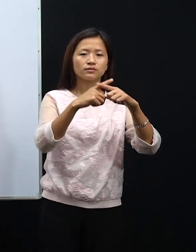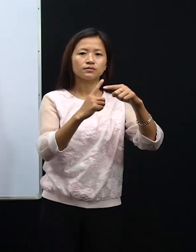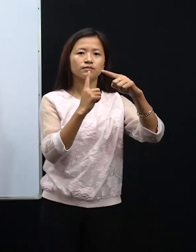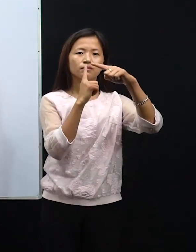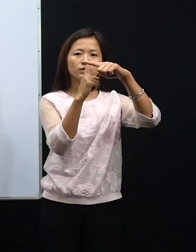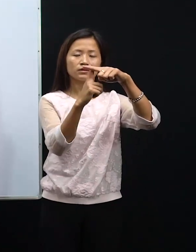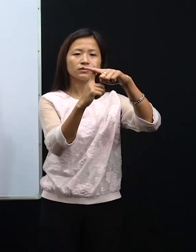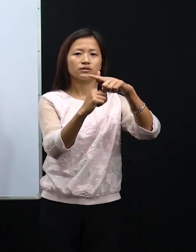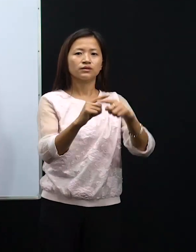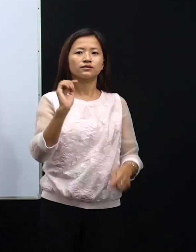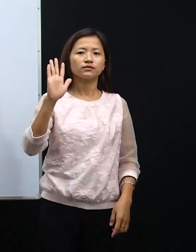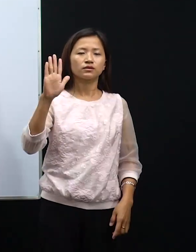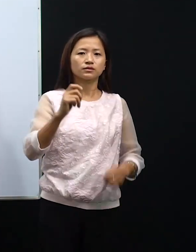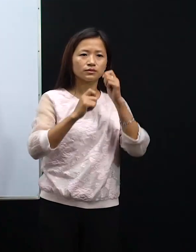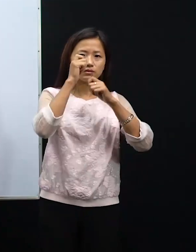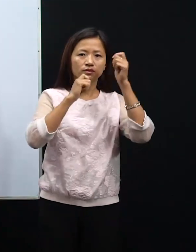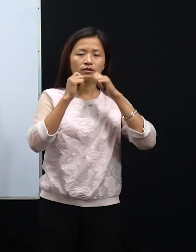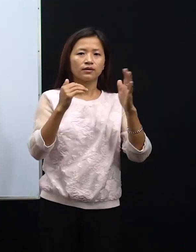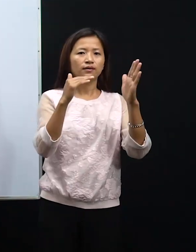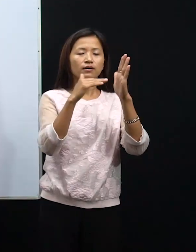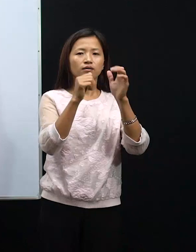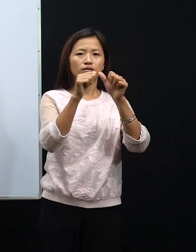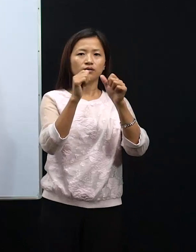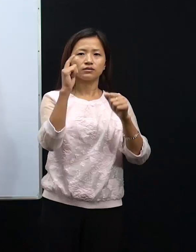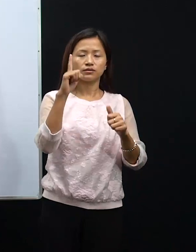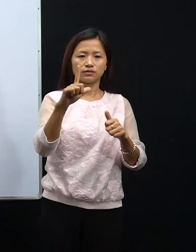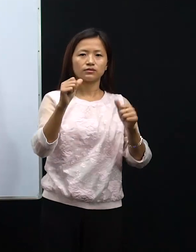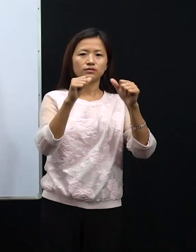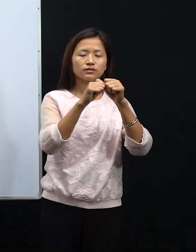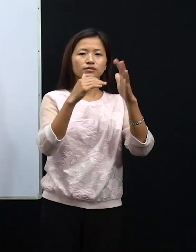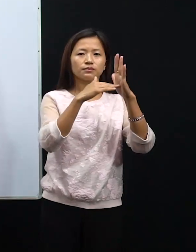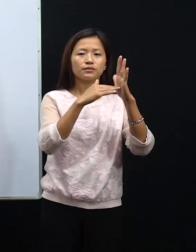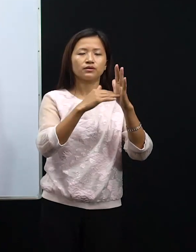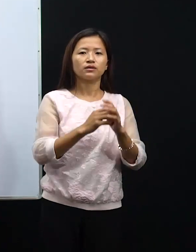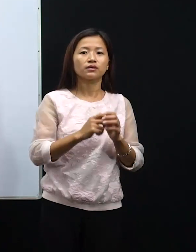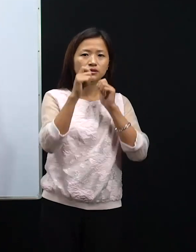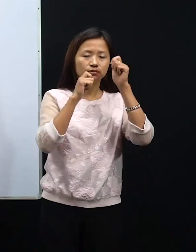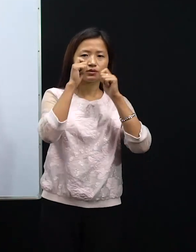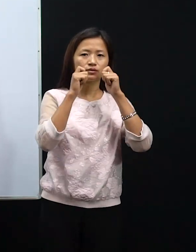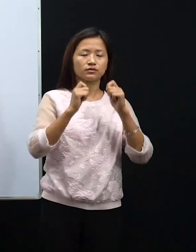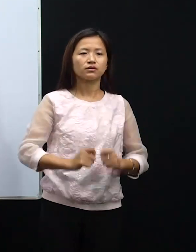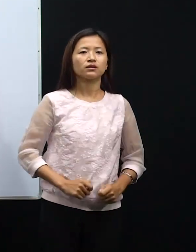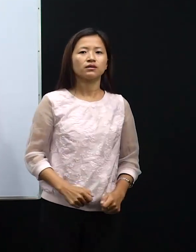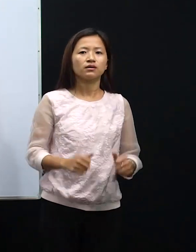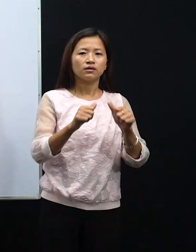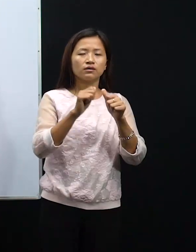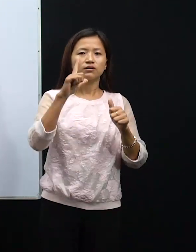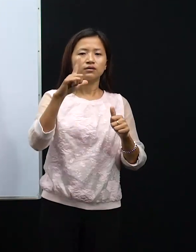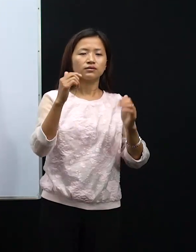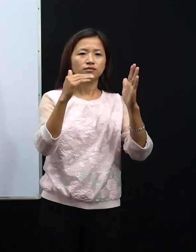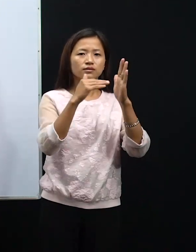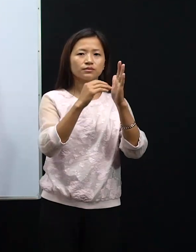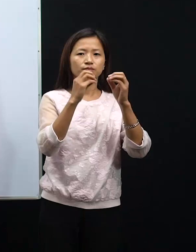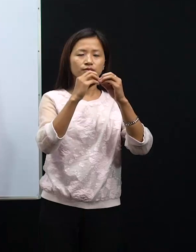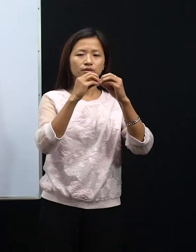of expressions are called as algebraic expressions. So in short, when you talk about algebra, algebra